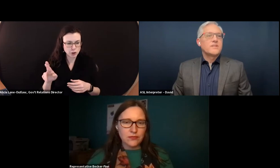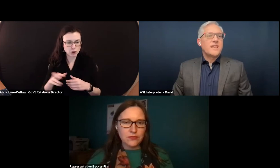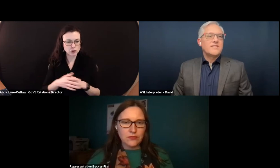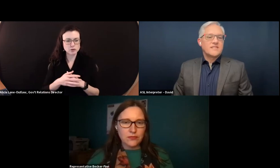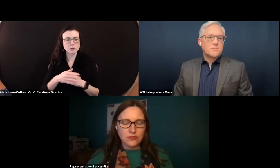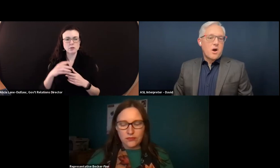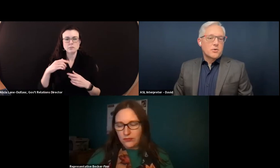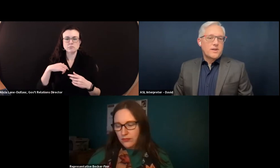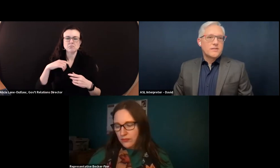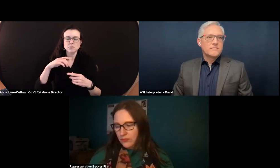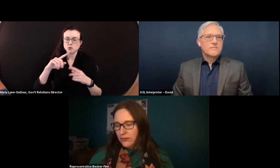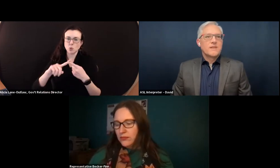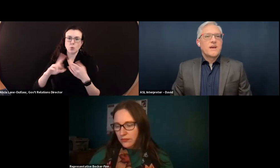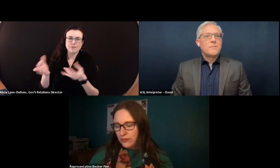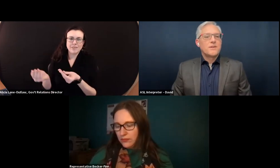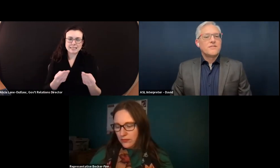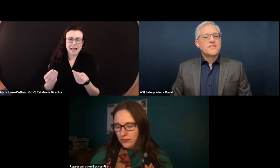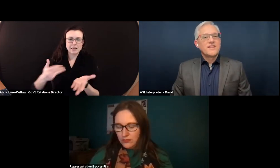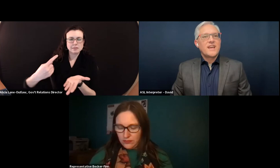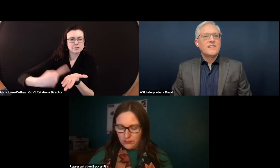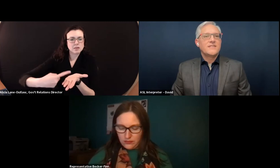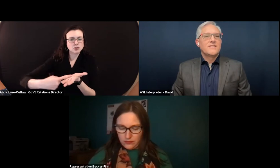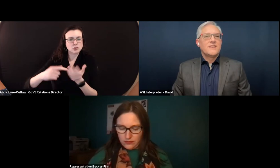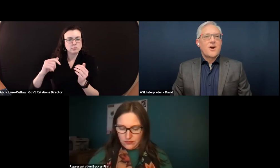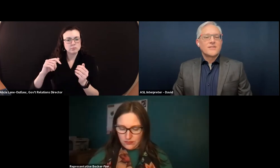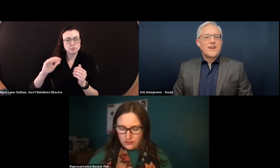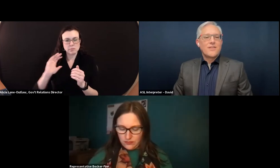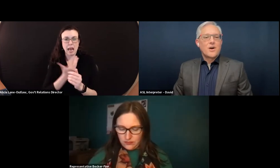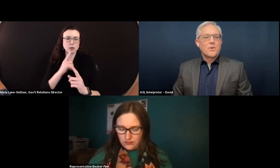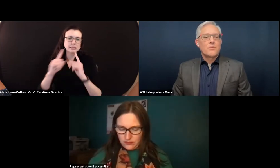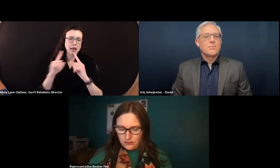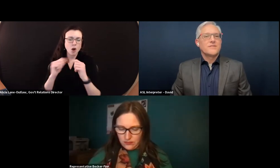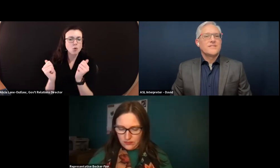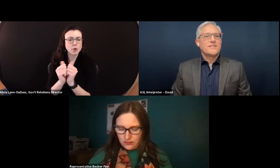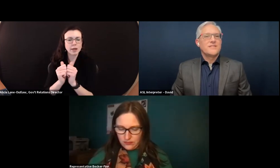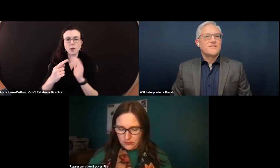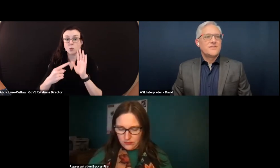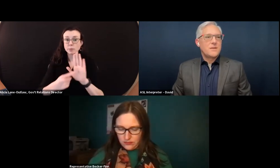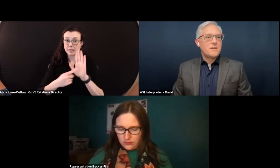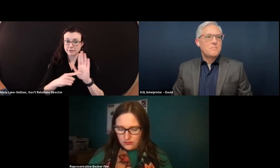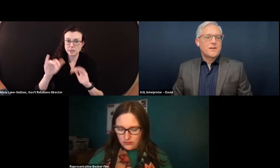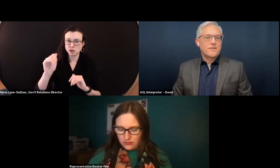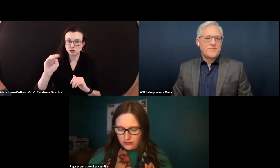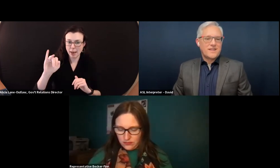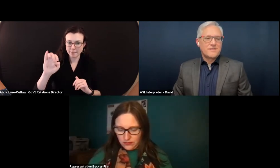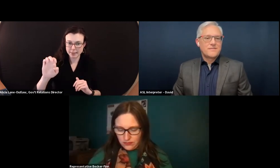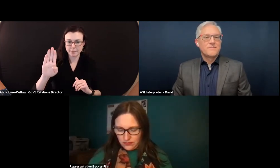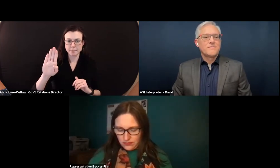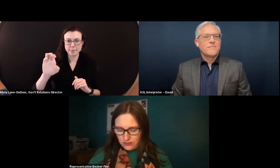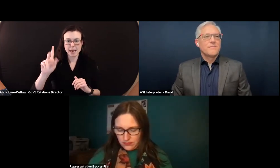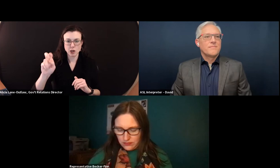My role today is as the moderator. I'm here to facilitate our dialogue with Representative Jamie